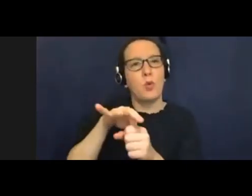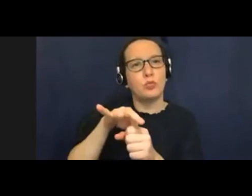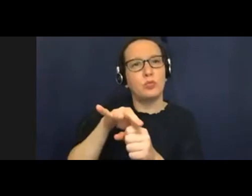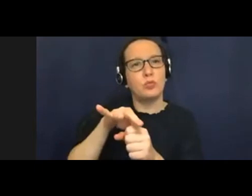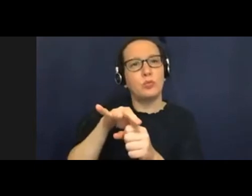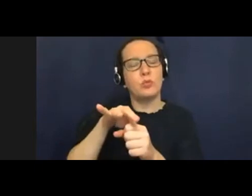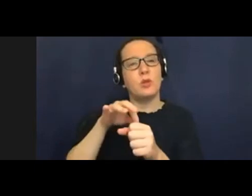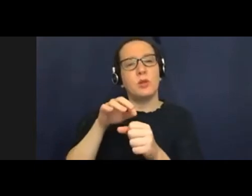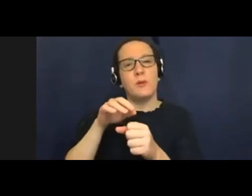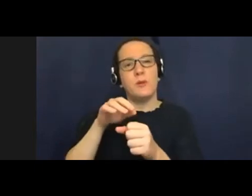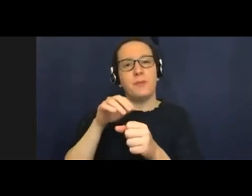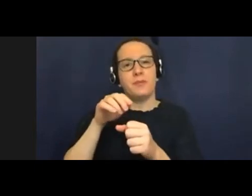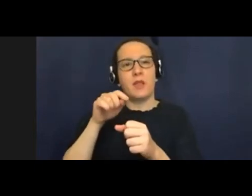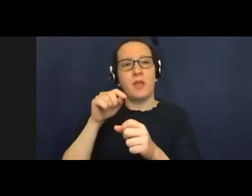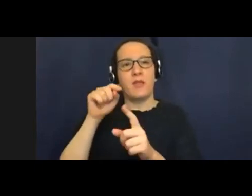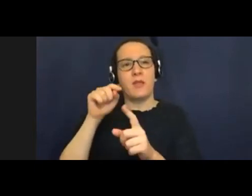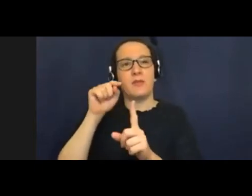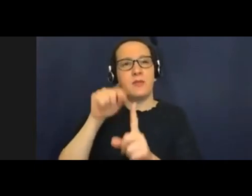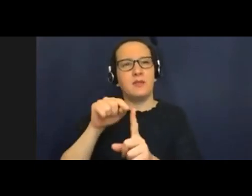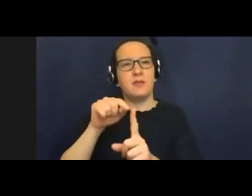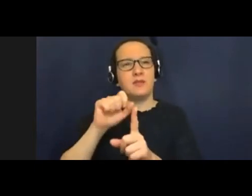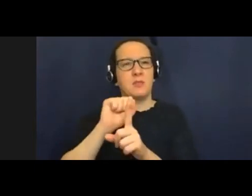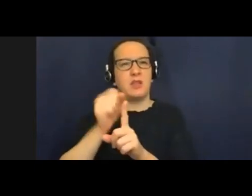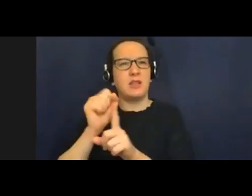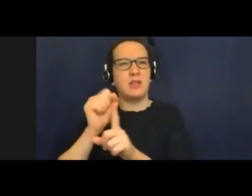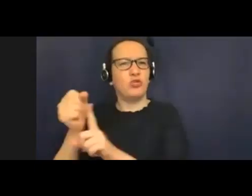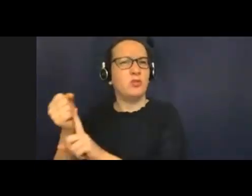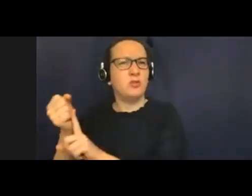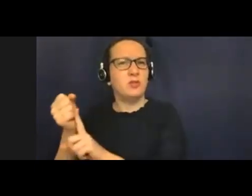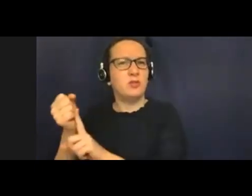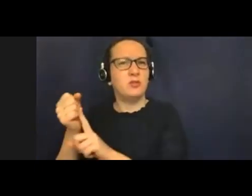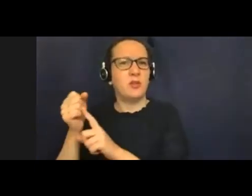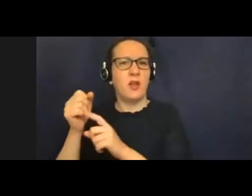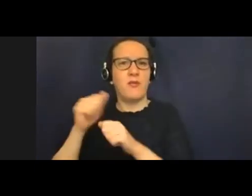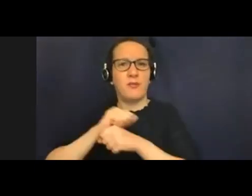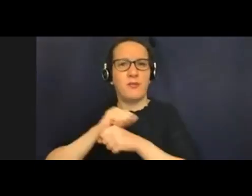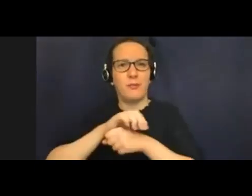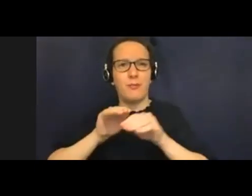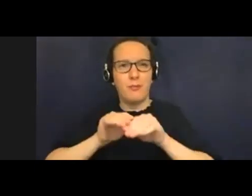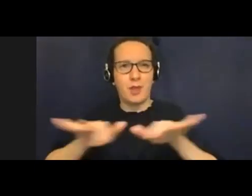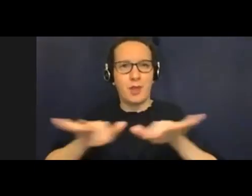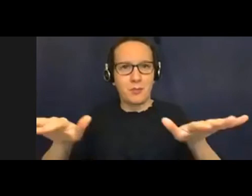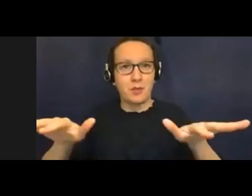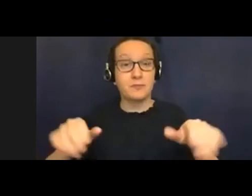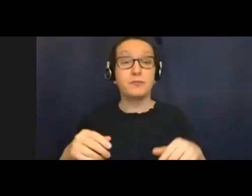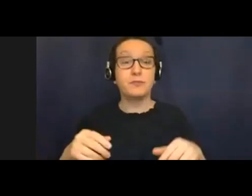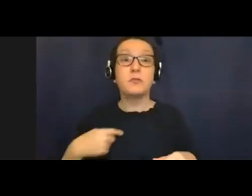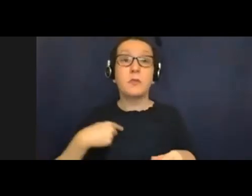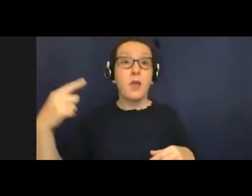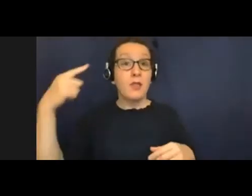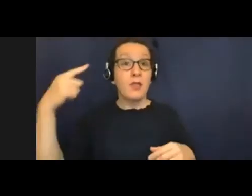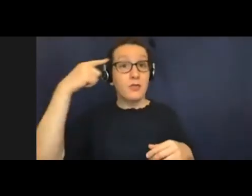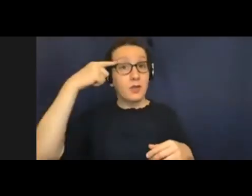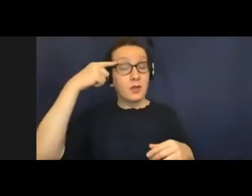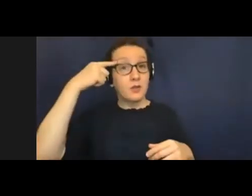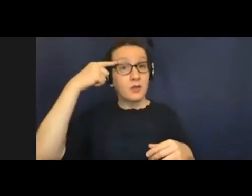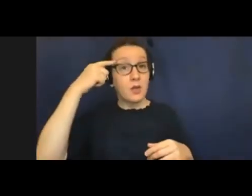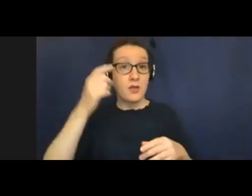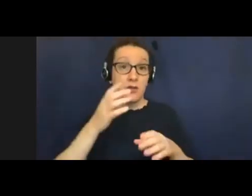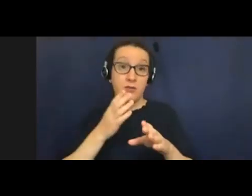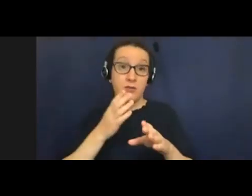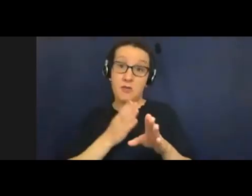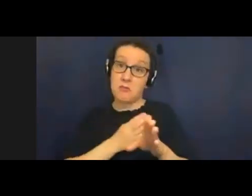in these conditions of pandemic. I think that the main